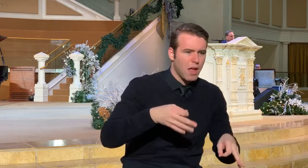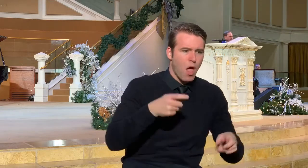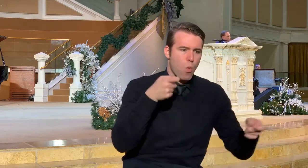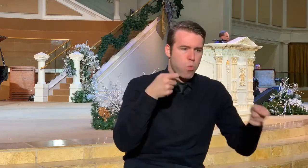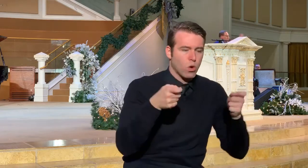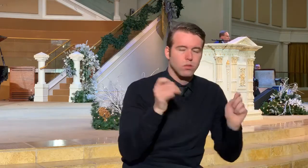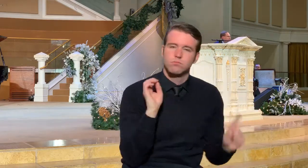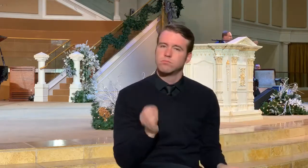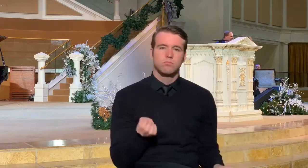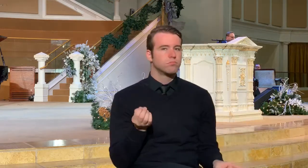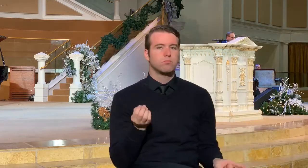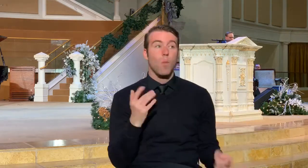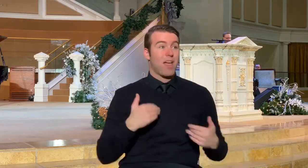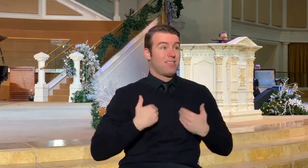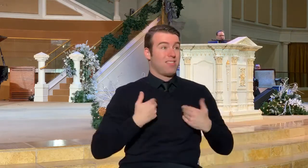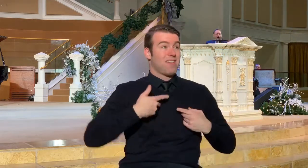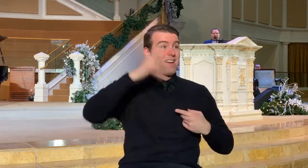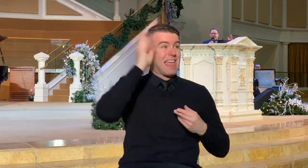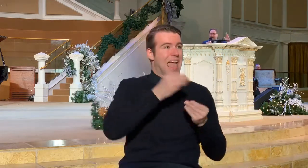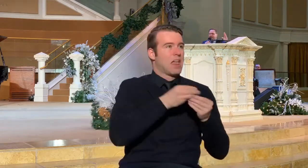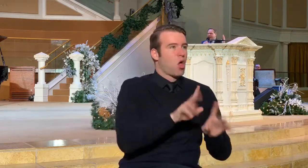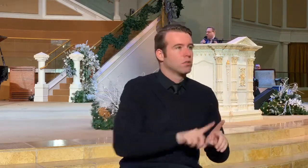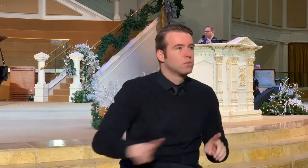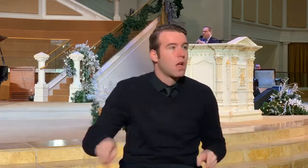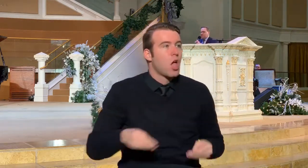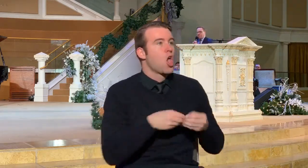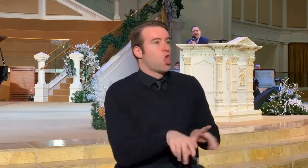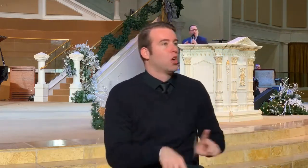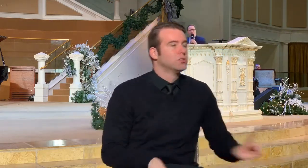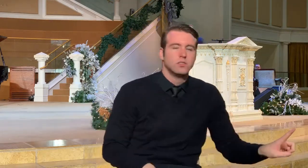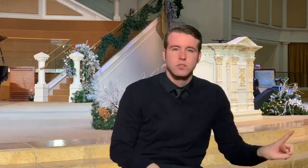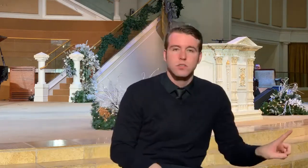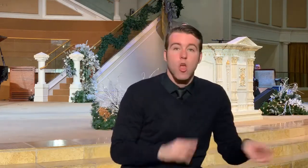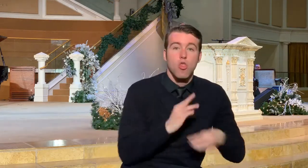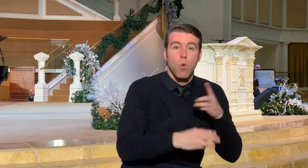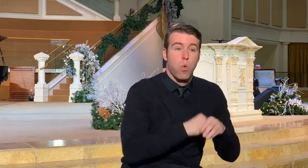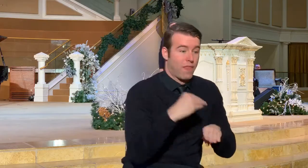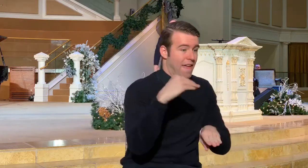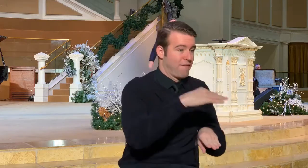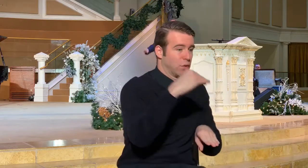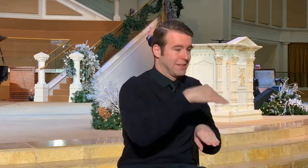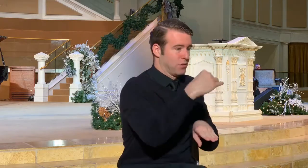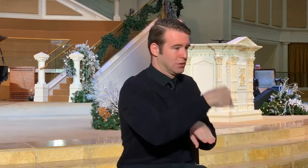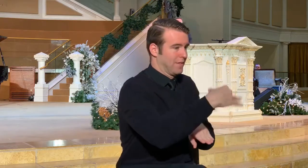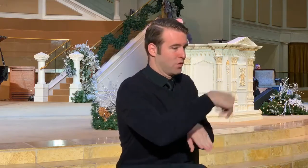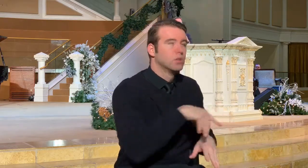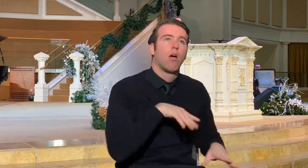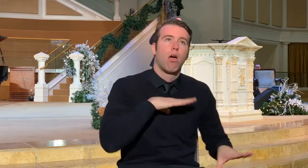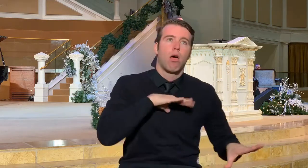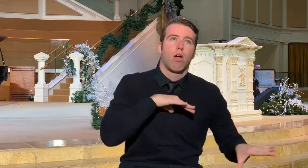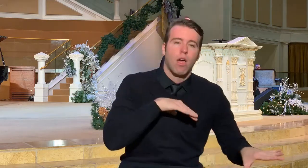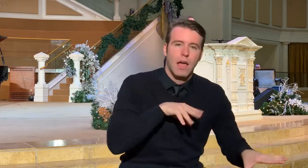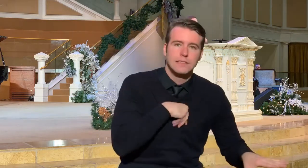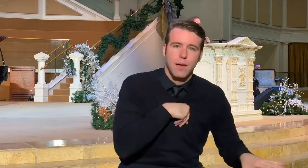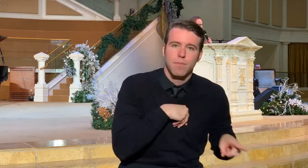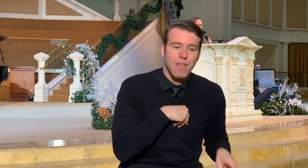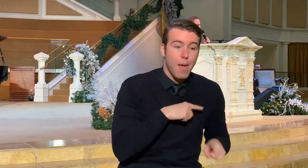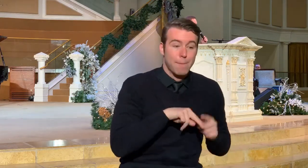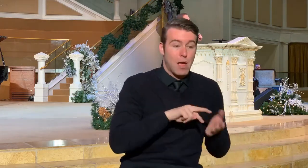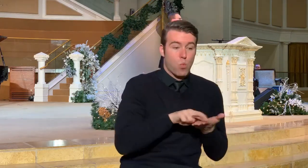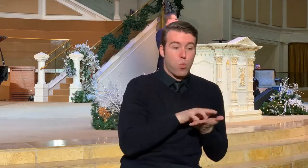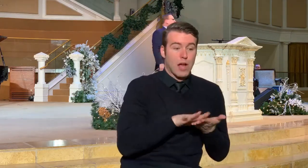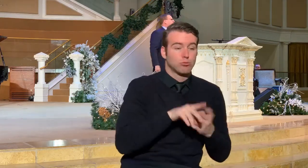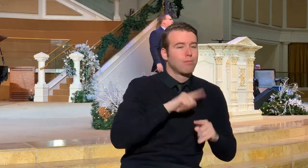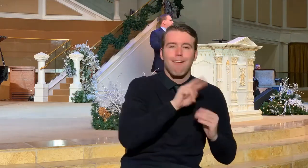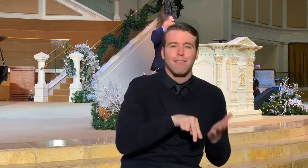scepter because the young lions had been influenced by the world around them and they could no longer stand for